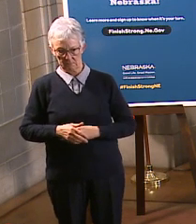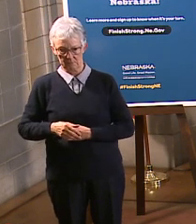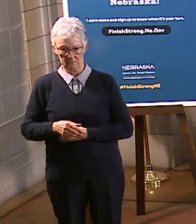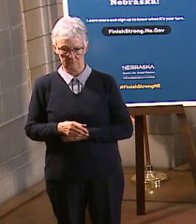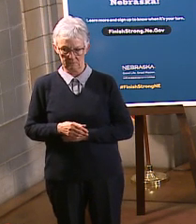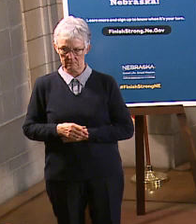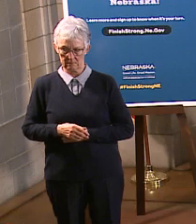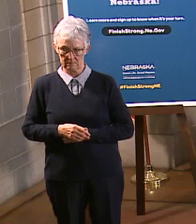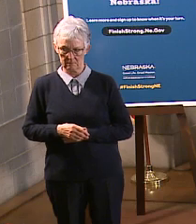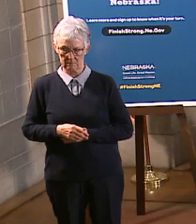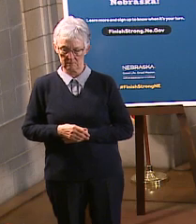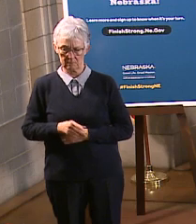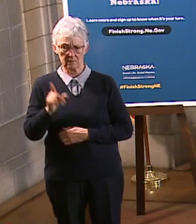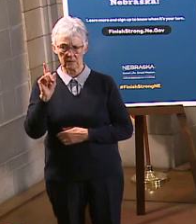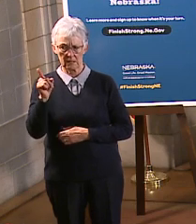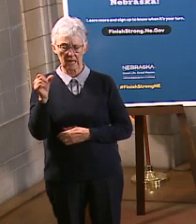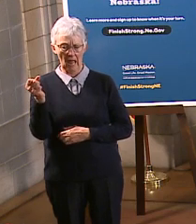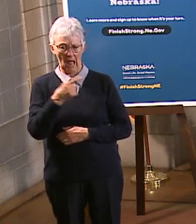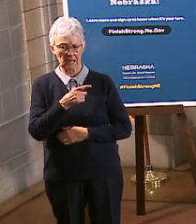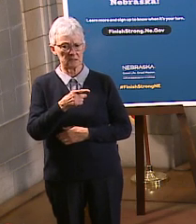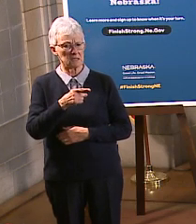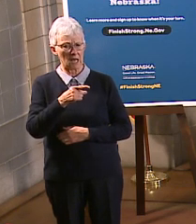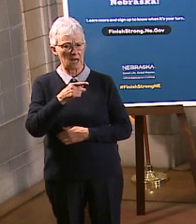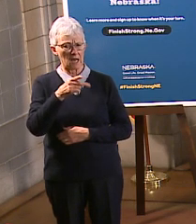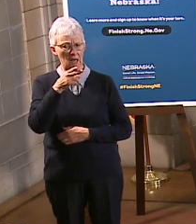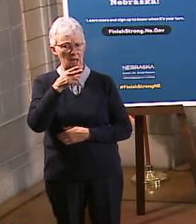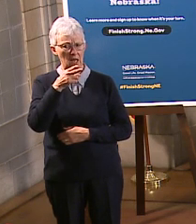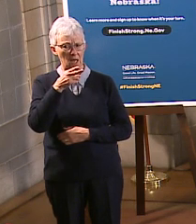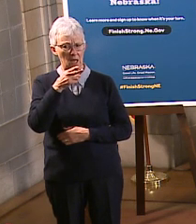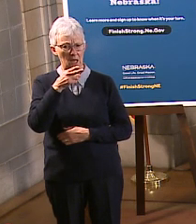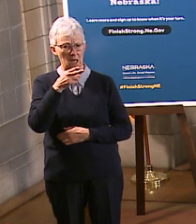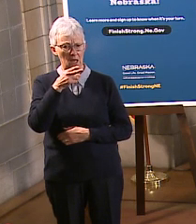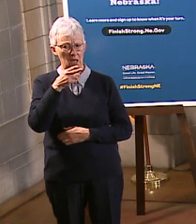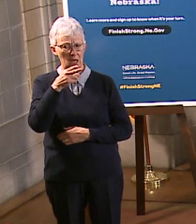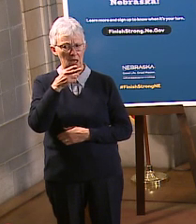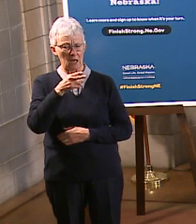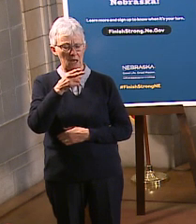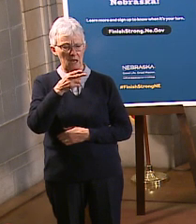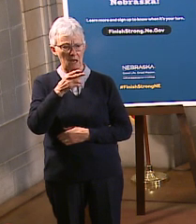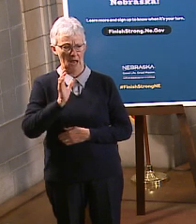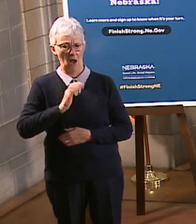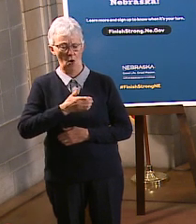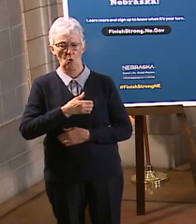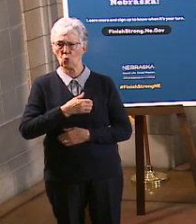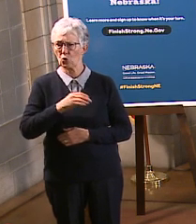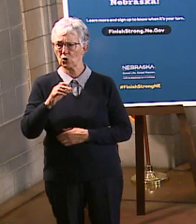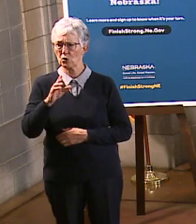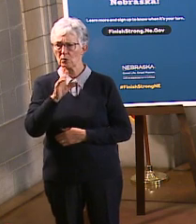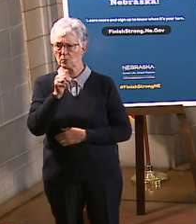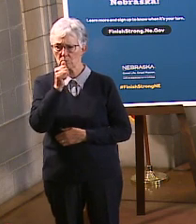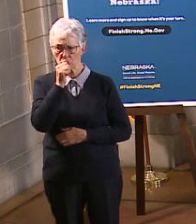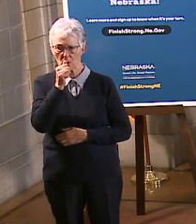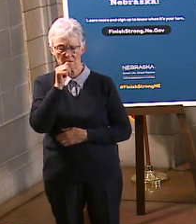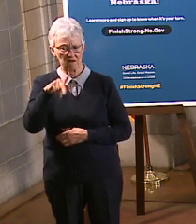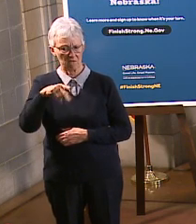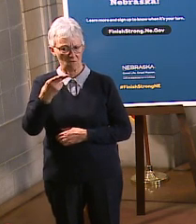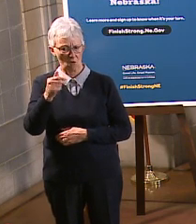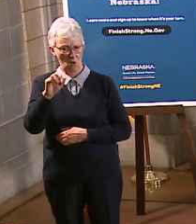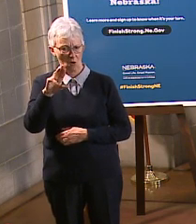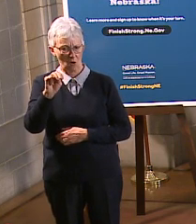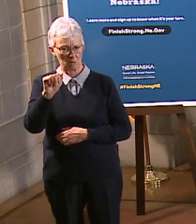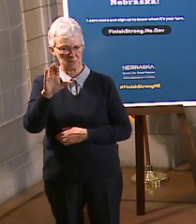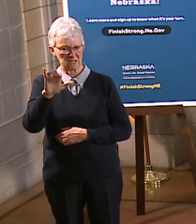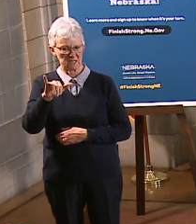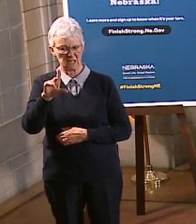administering. Why do you think that is, and do you think those doses would be more efficiently administered through local health departments? So Brent's also asking